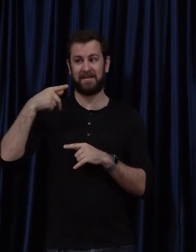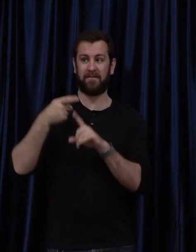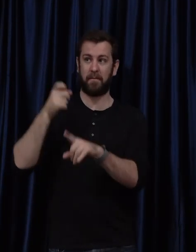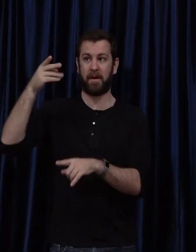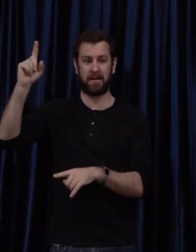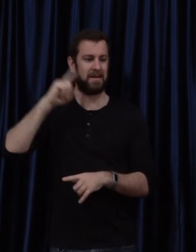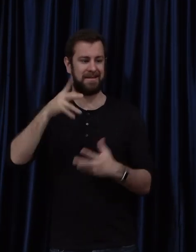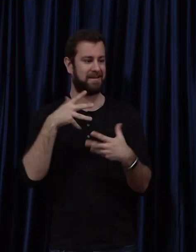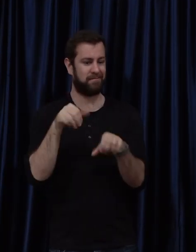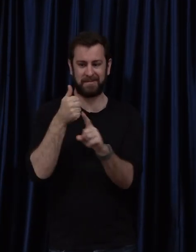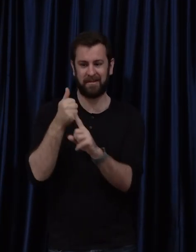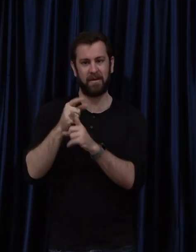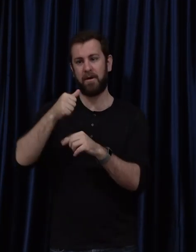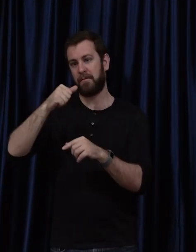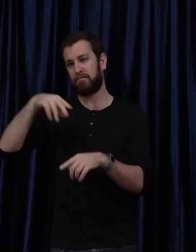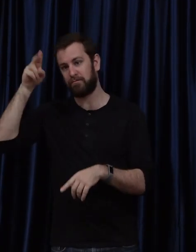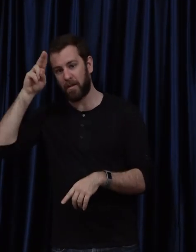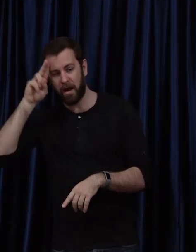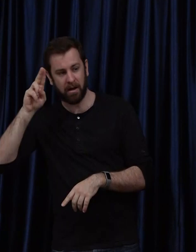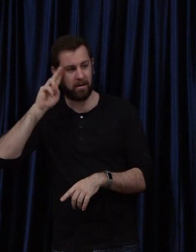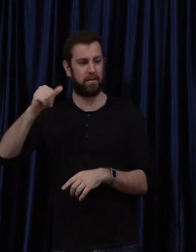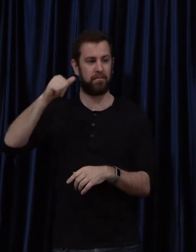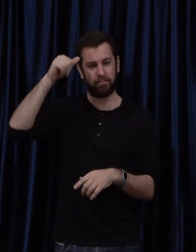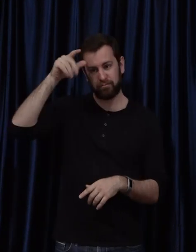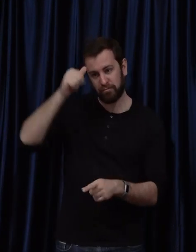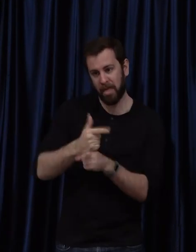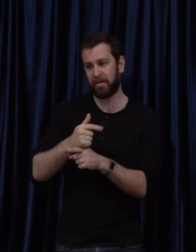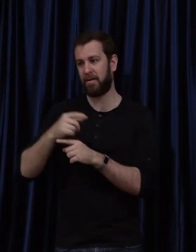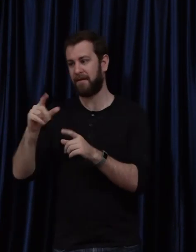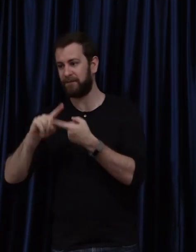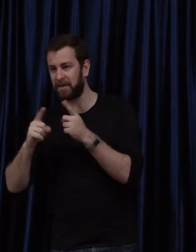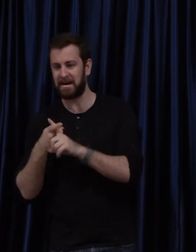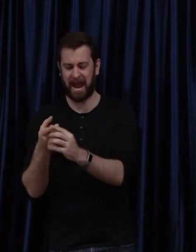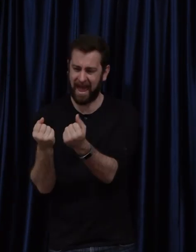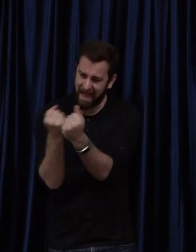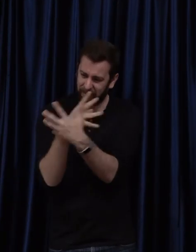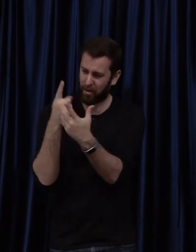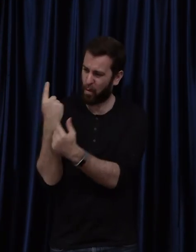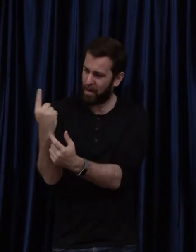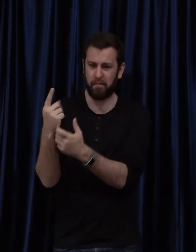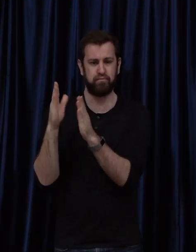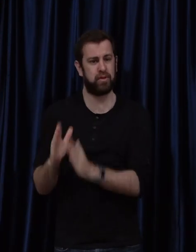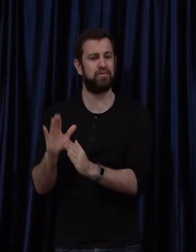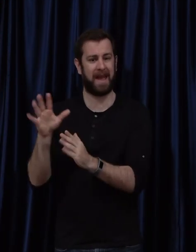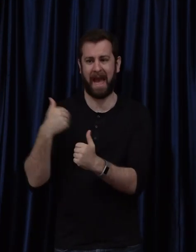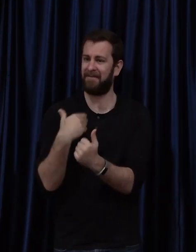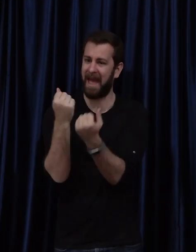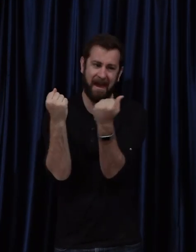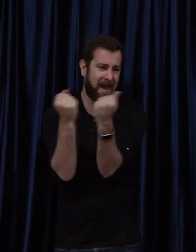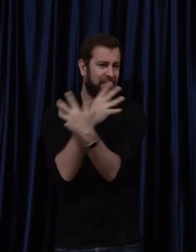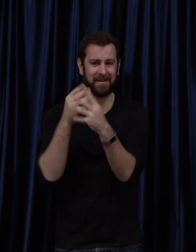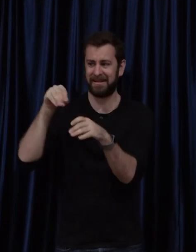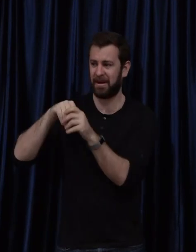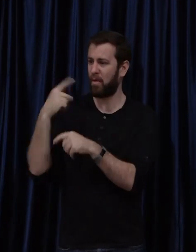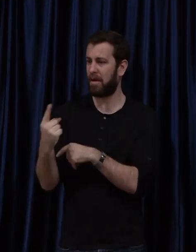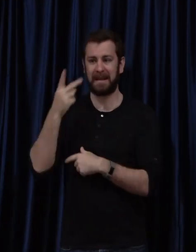uncle, brother, friend, associate. In every regard, in his personality, I see everyone